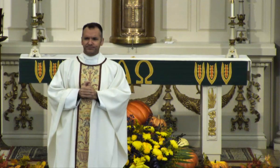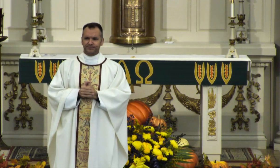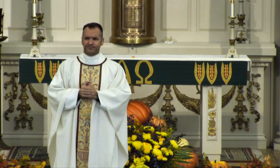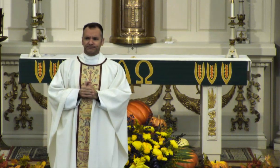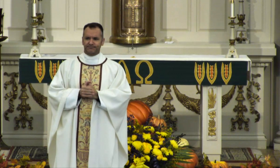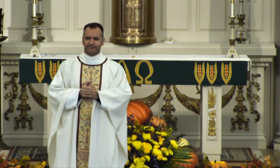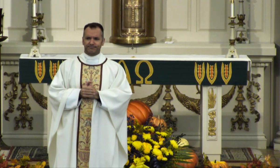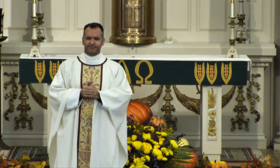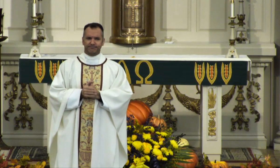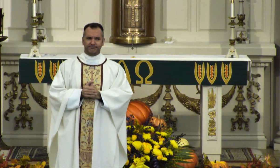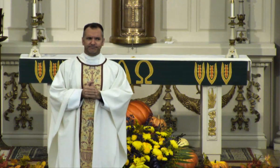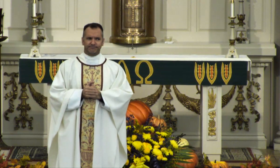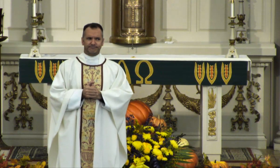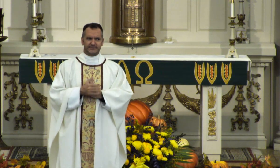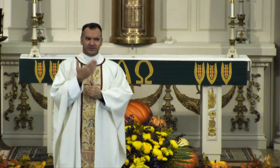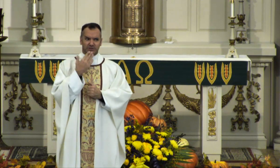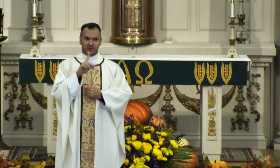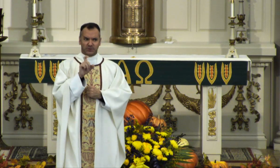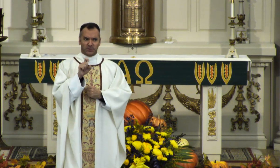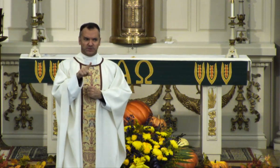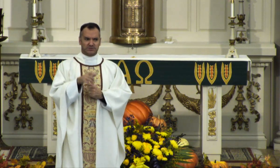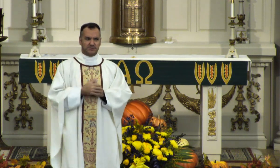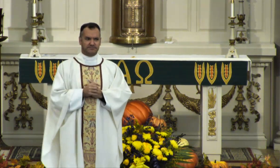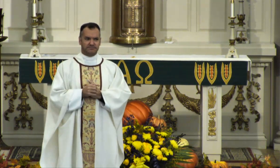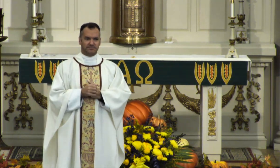is the love?